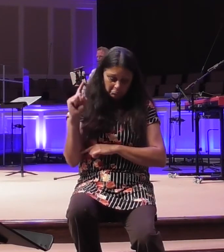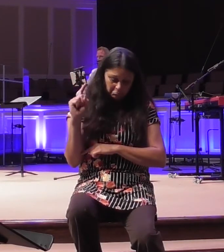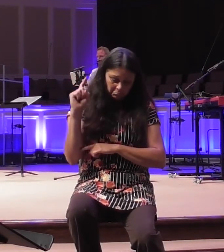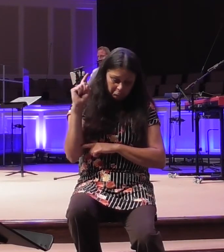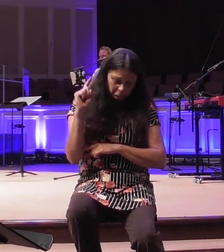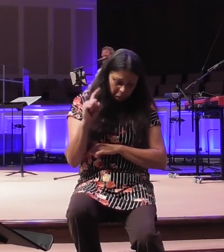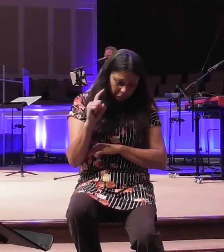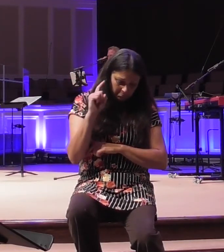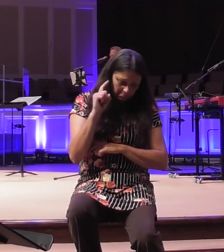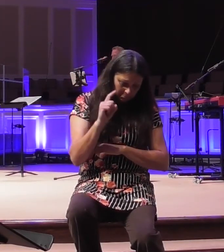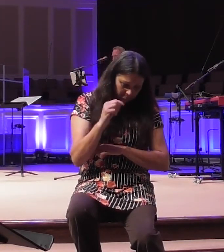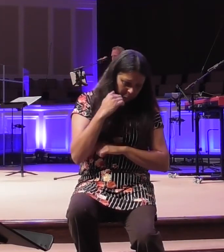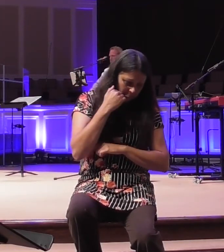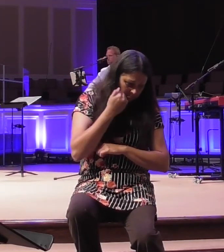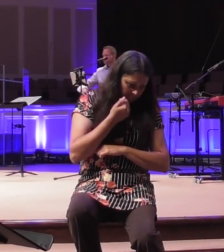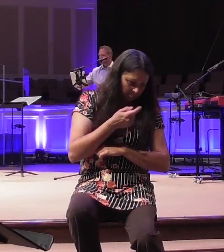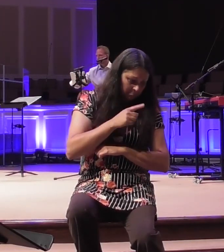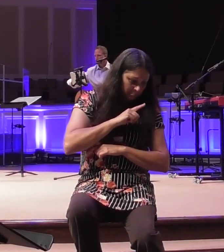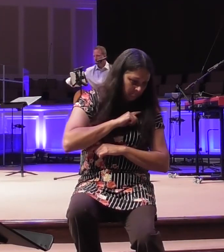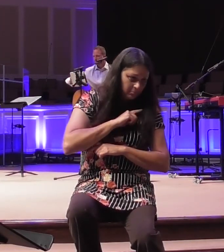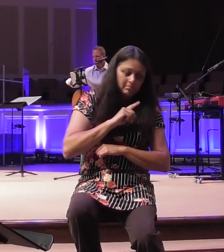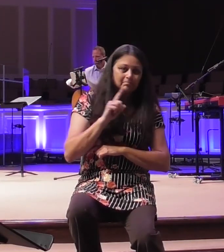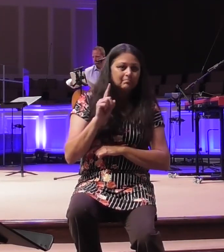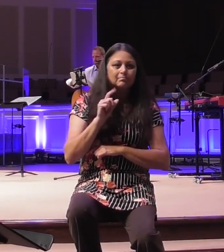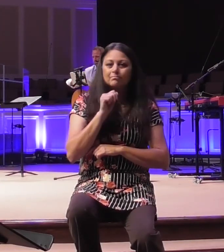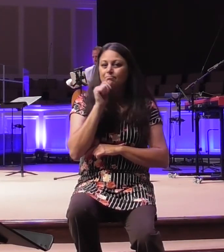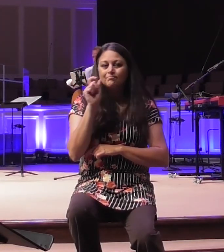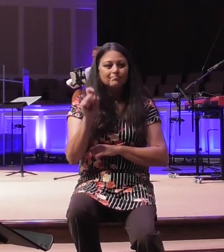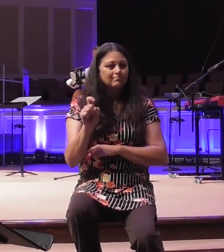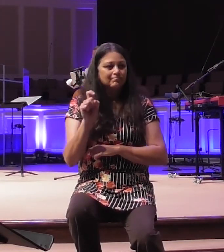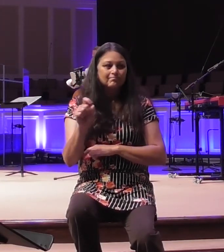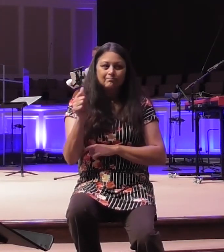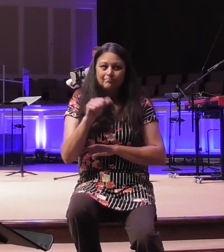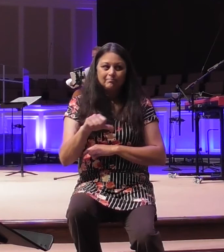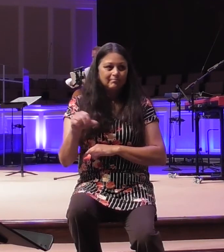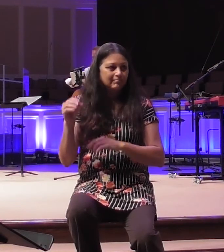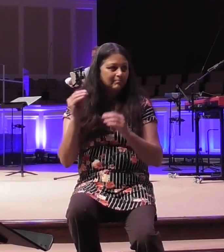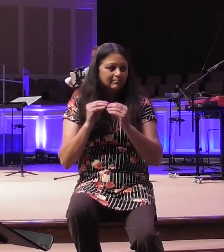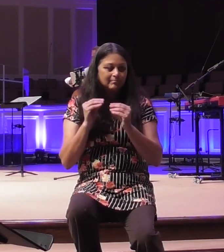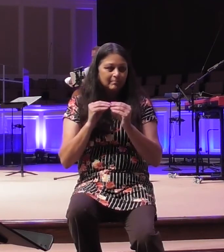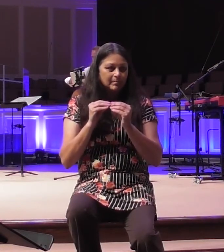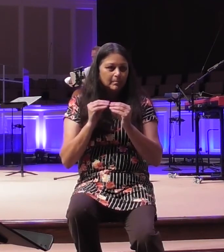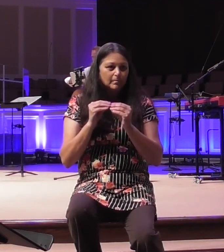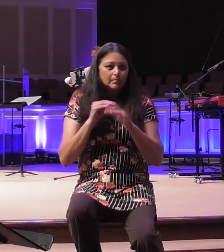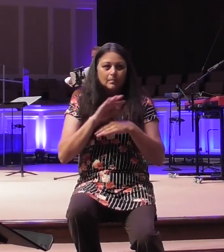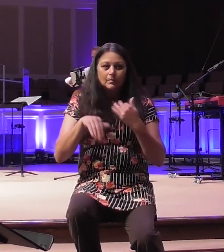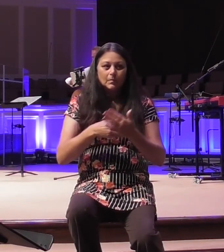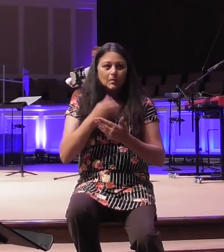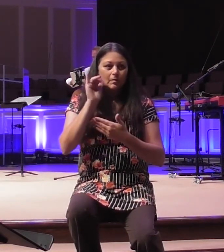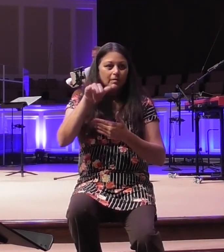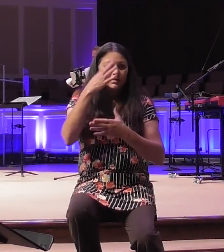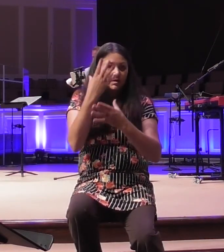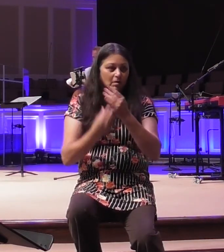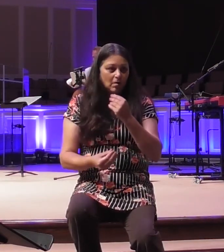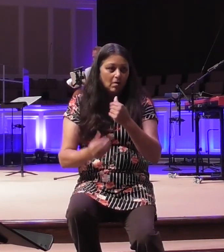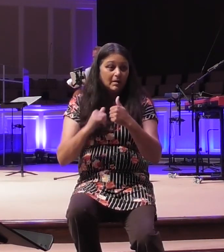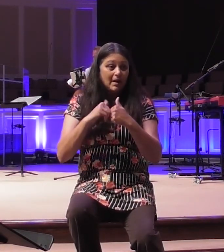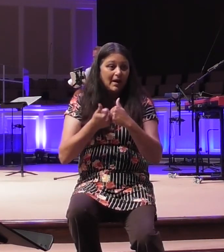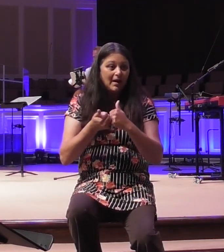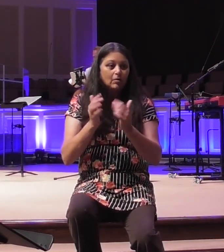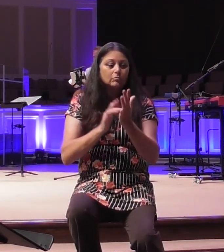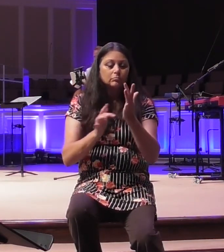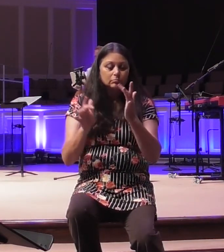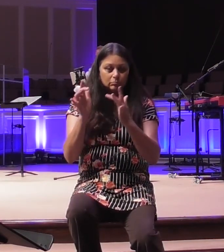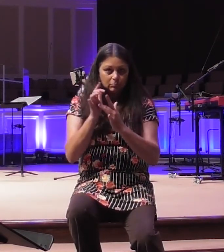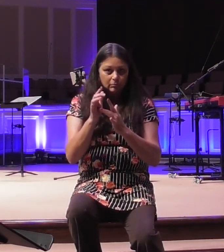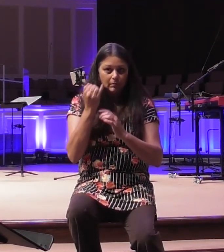The power of all those things has been broken in one place and in one man, that's Jesus. And we're going to stand and we're going to sing. And if you never said